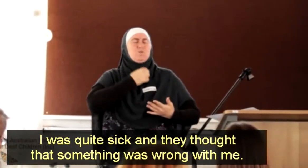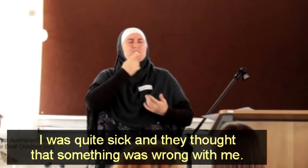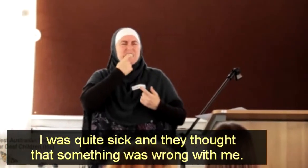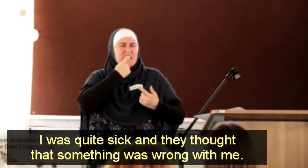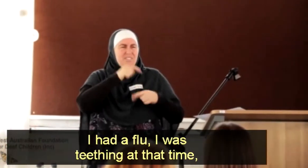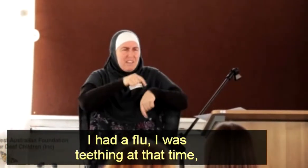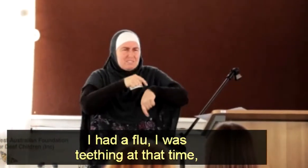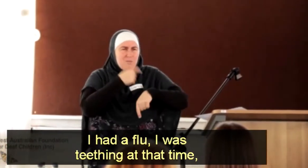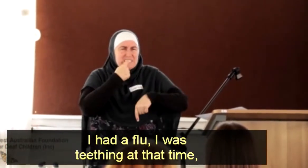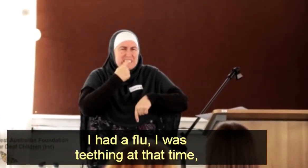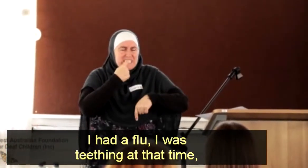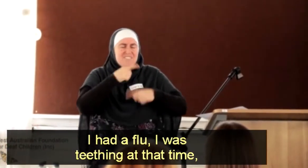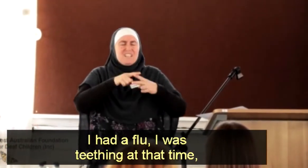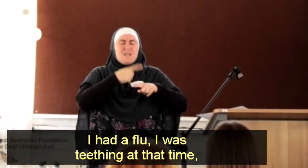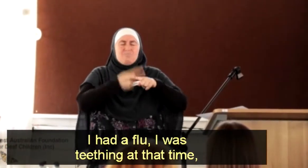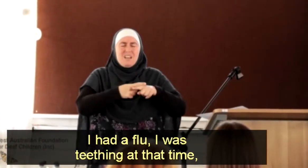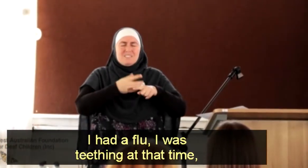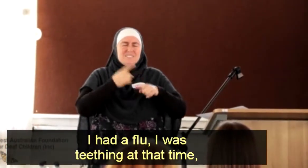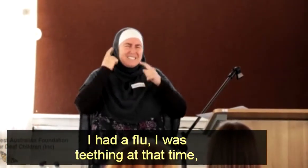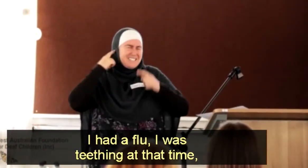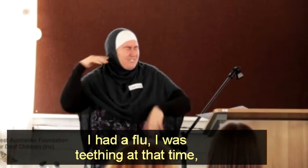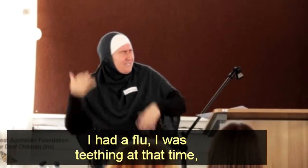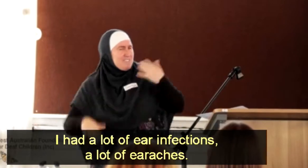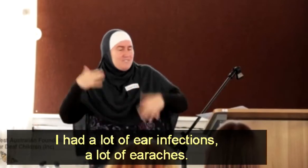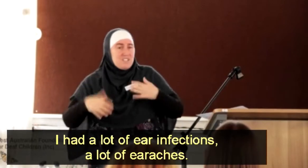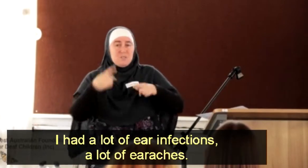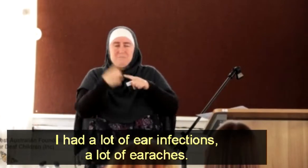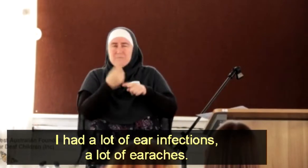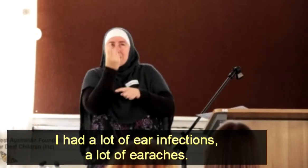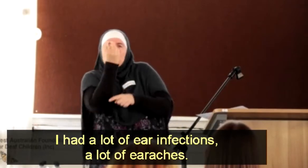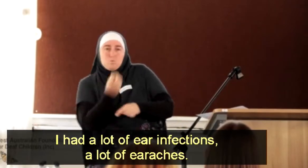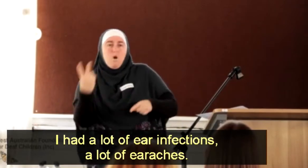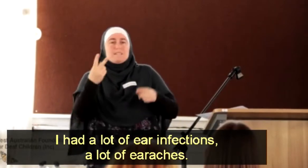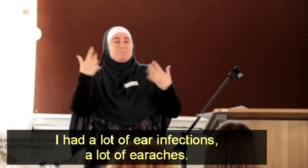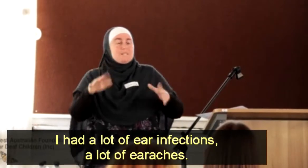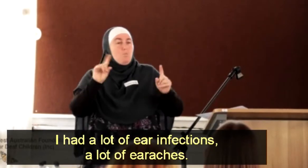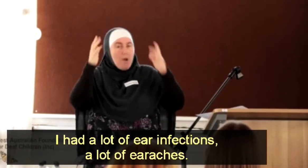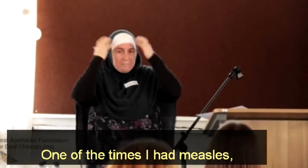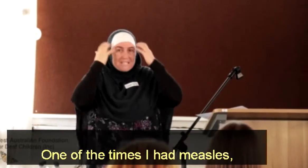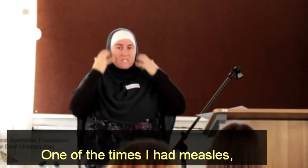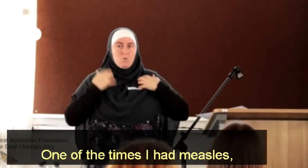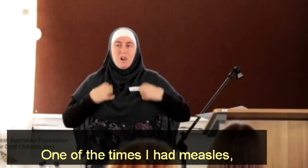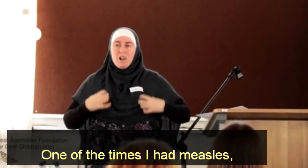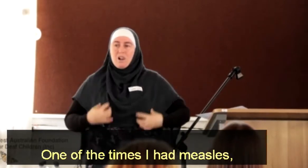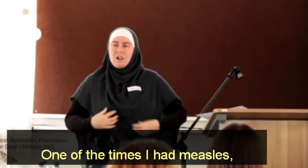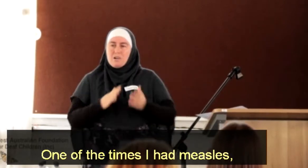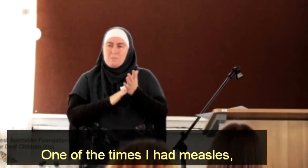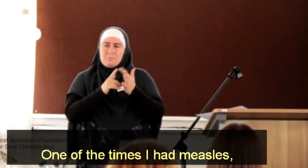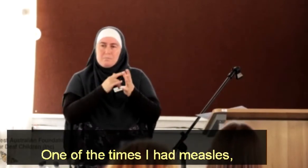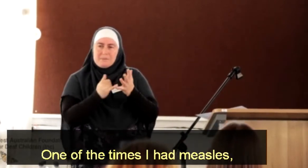wrong with me. I had a flu, I was teething at that time, I had a lot of ear infections or earaches. One of the times I had